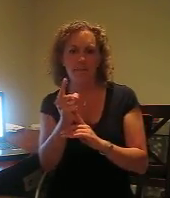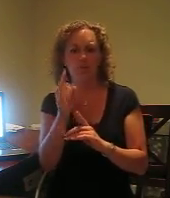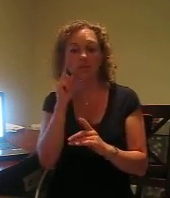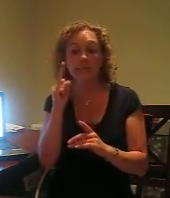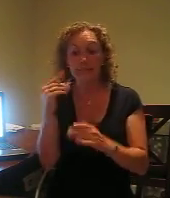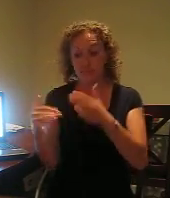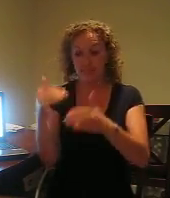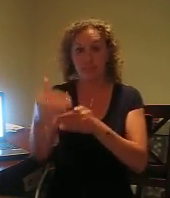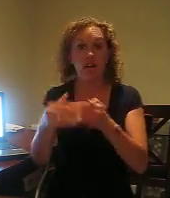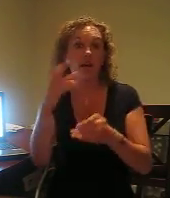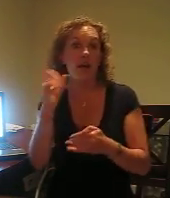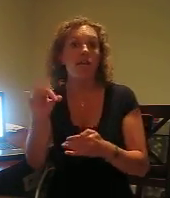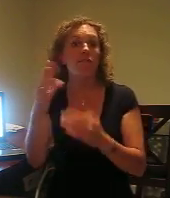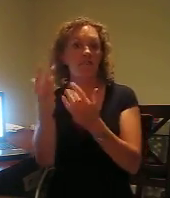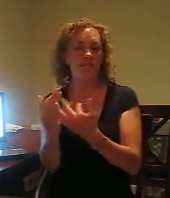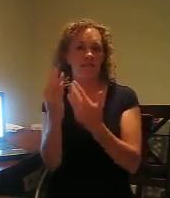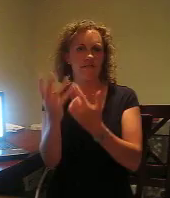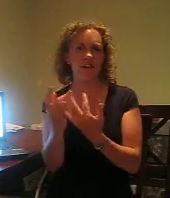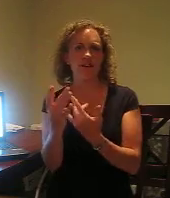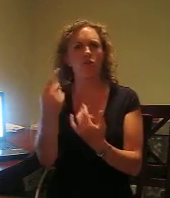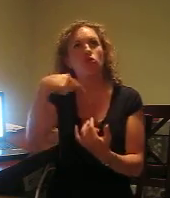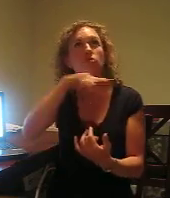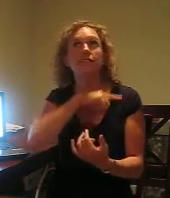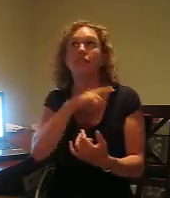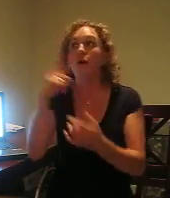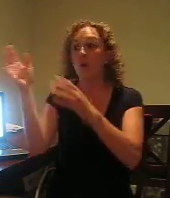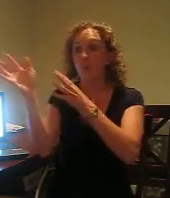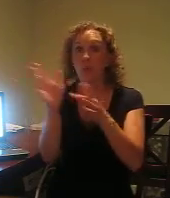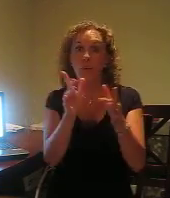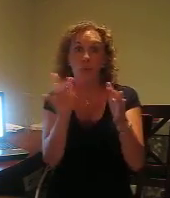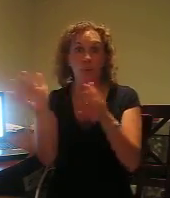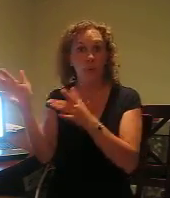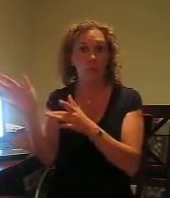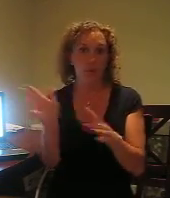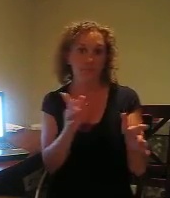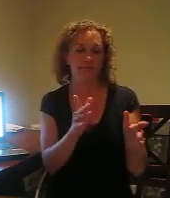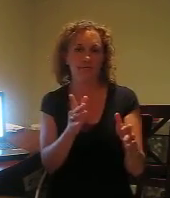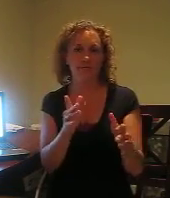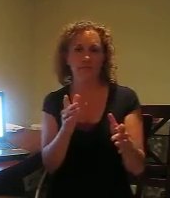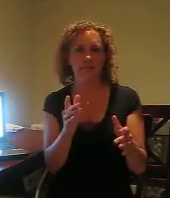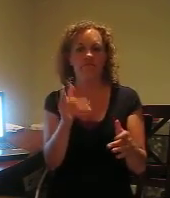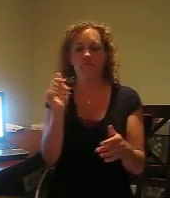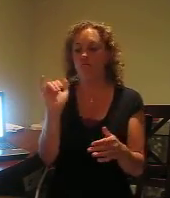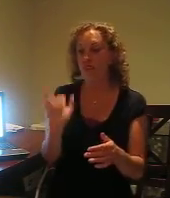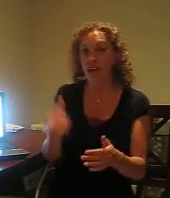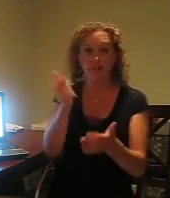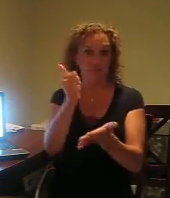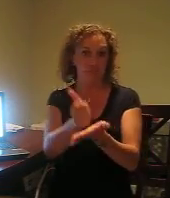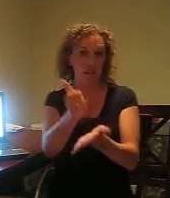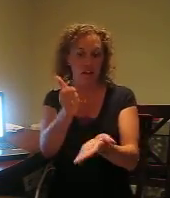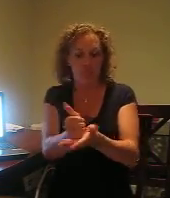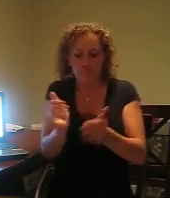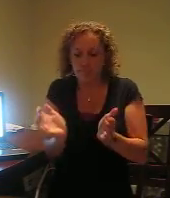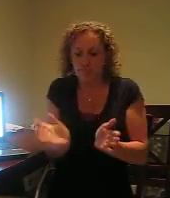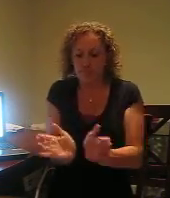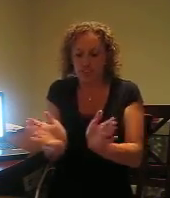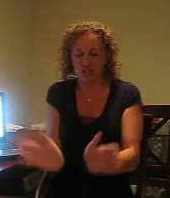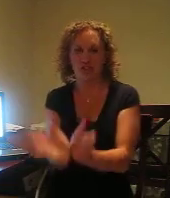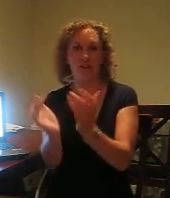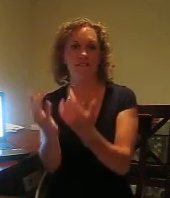this fire. We've got a little bit of wind catching on here, and that's going to help encourage this to ignite. And